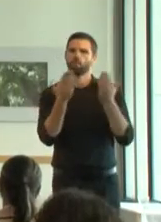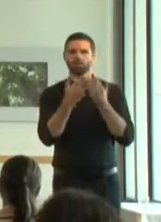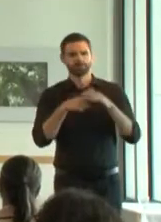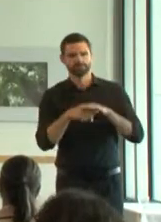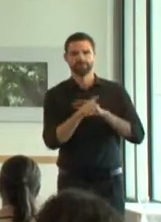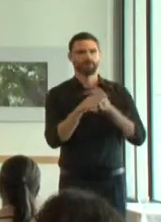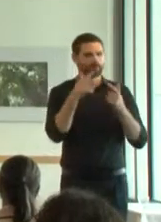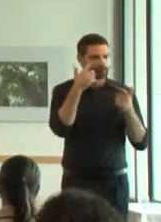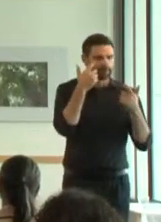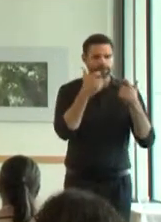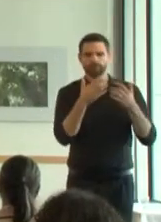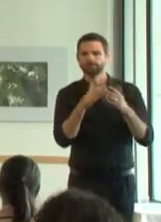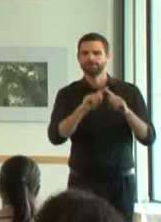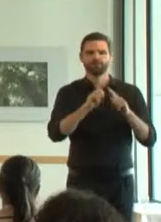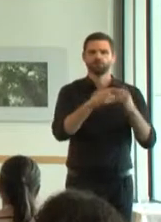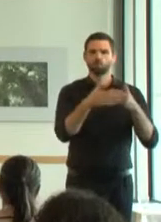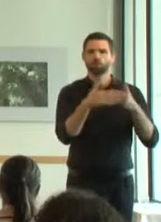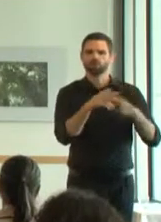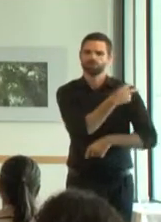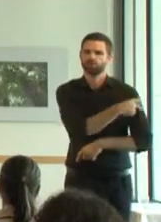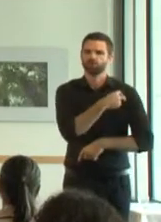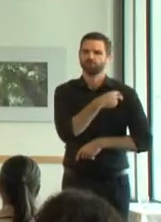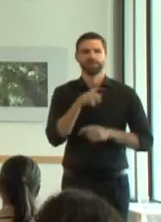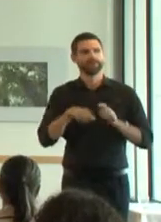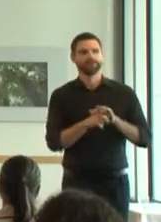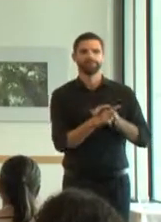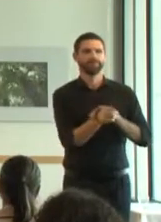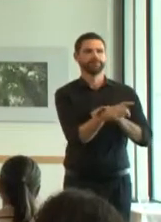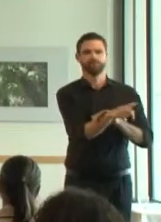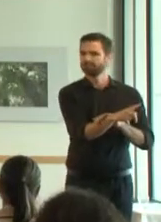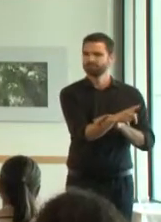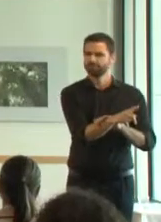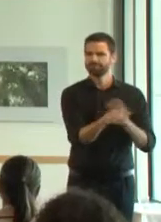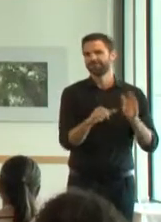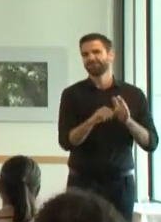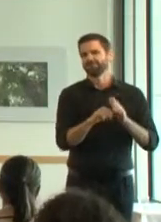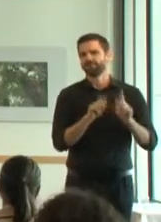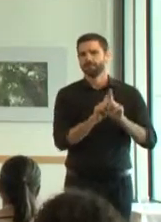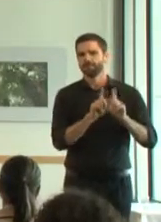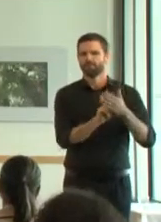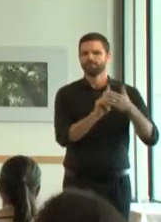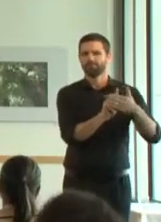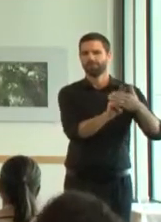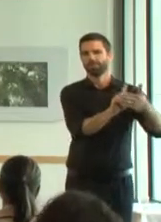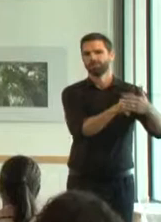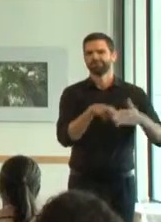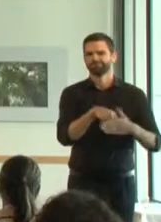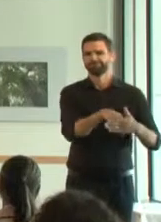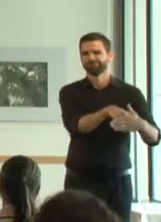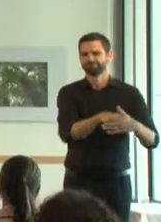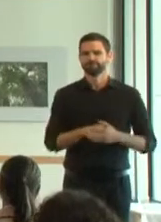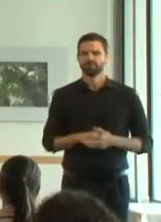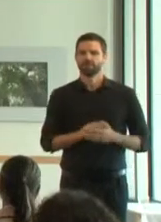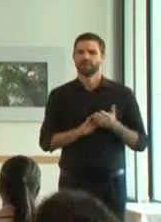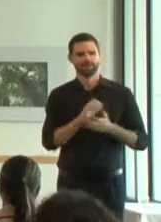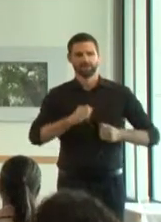potter through however many doors and security guards there are, and start having a nosy around at all the stuff on the shelves. Pretty difficult to get at. So they're